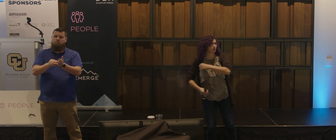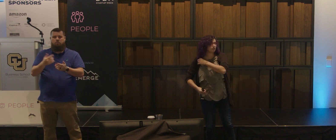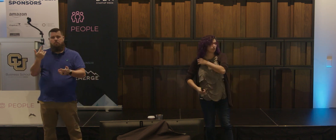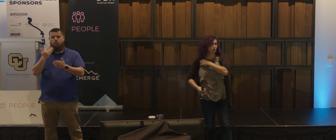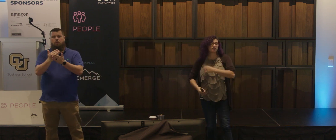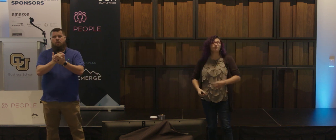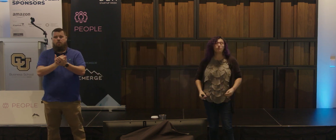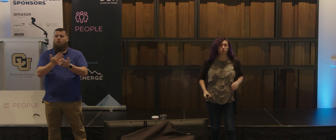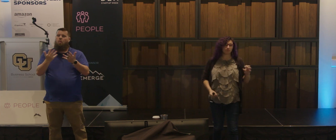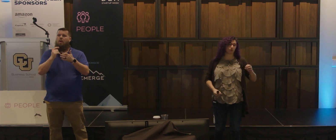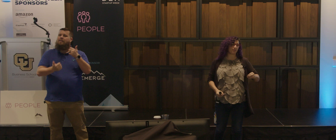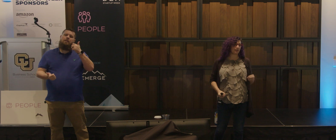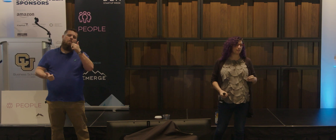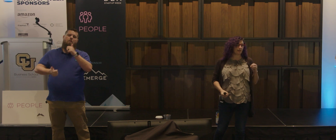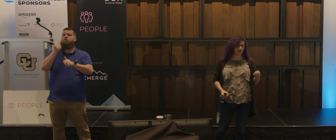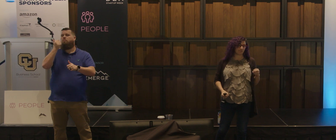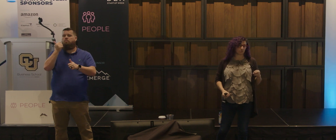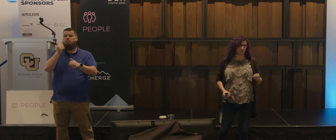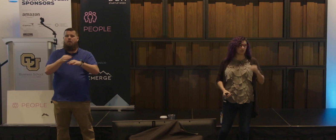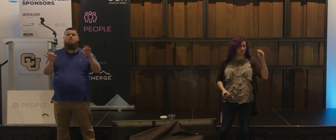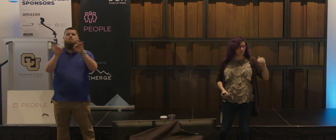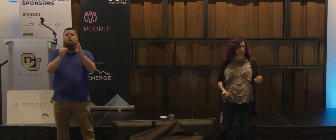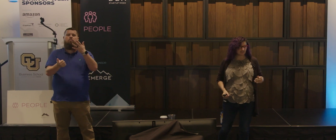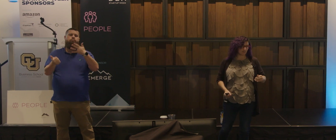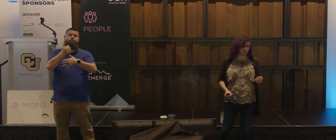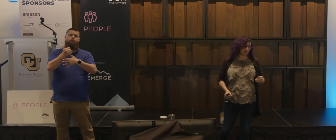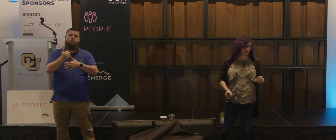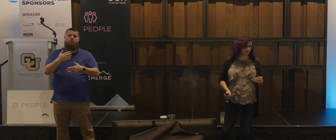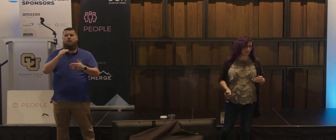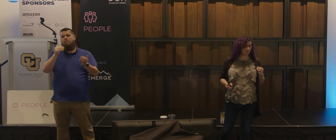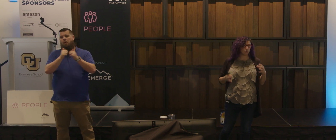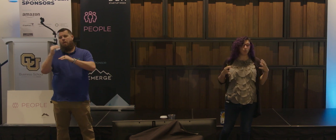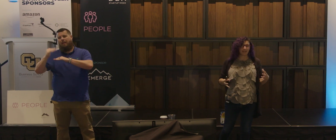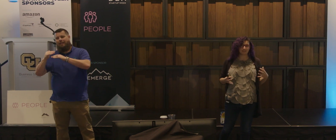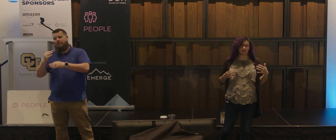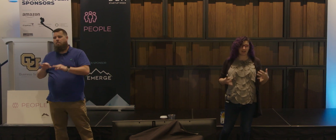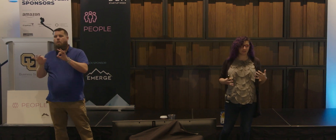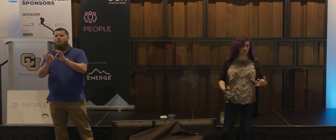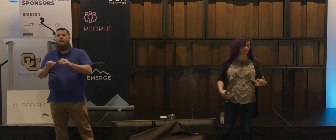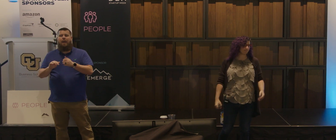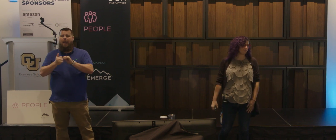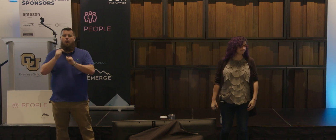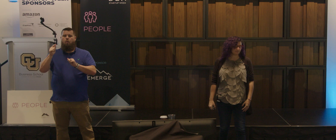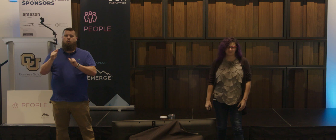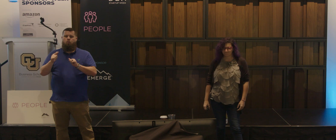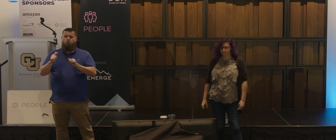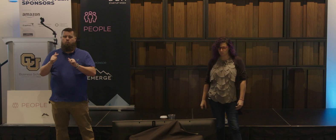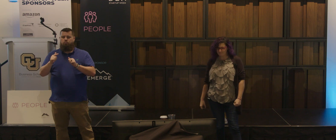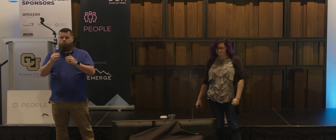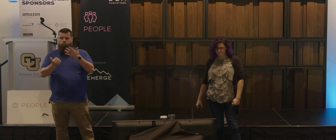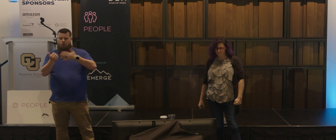list in order. What is the most important thing in that position to least important thing? How would you weight an application?